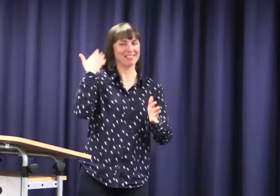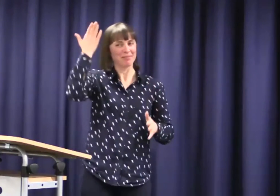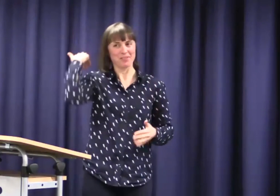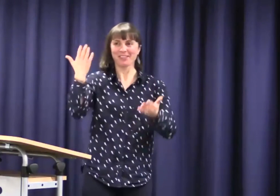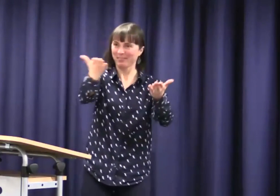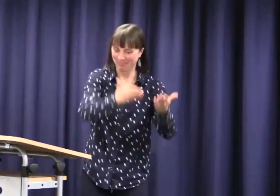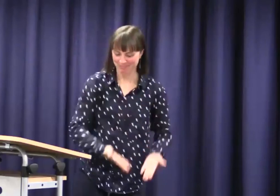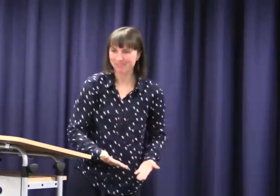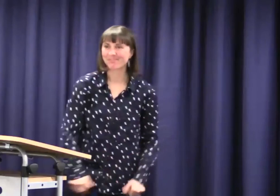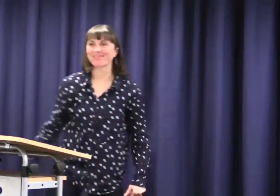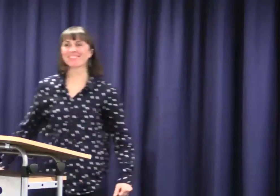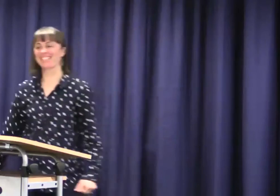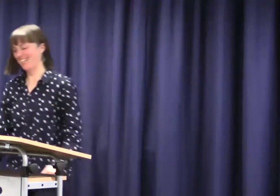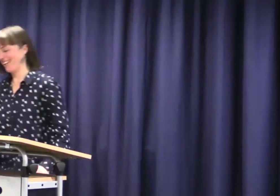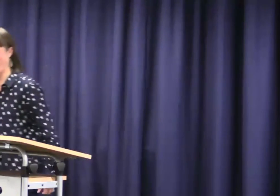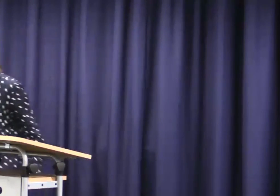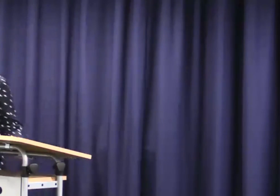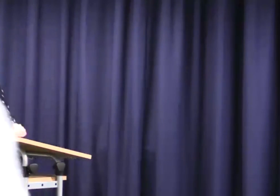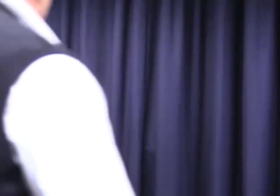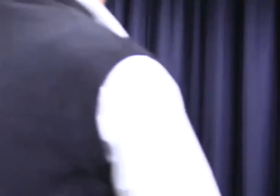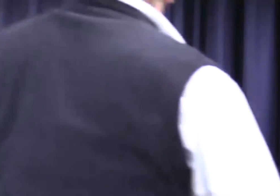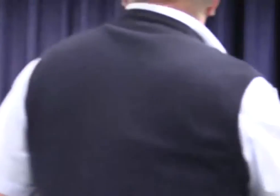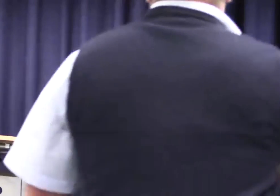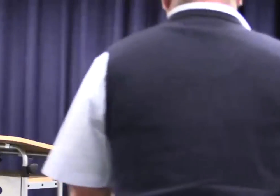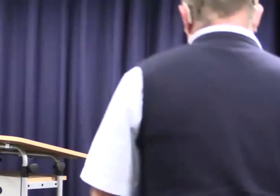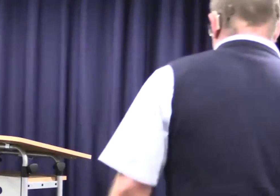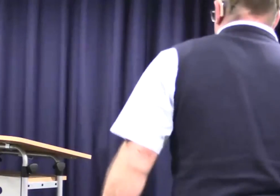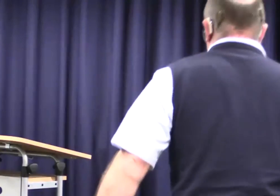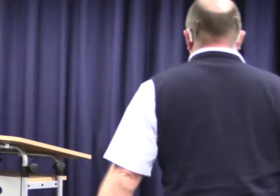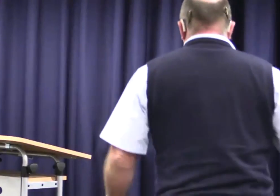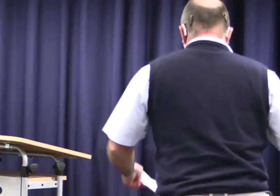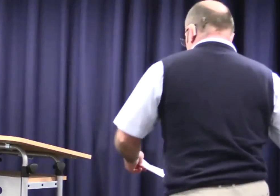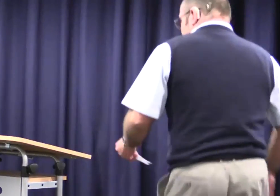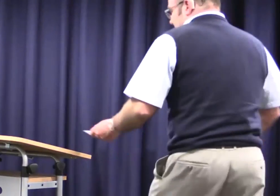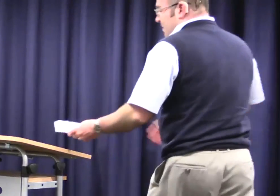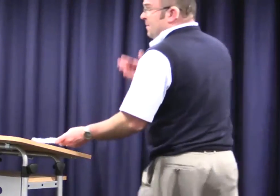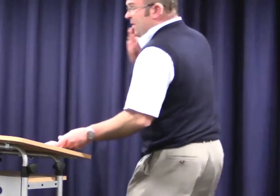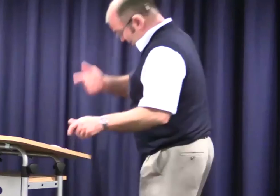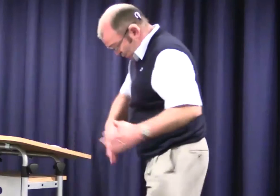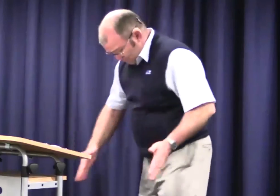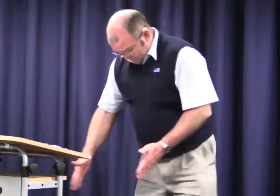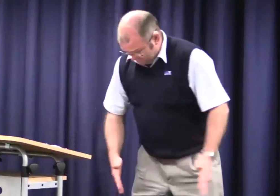So Adrian Doyle is bursting to ask a question. Welcome, Adrian.